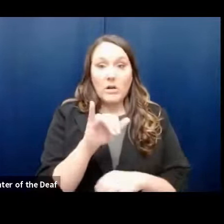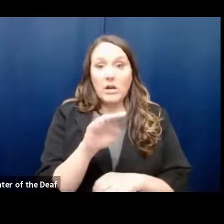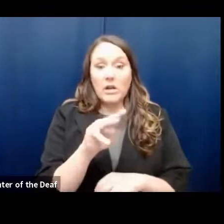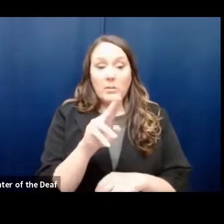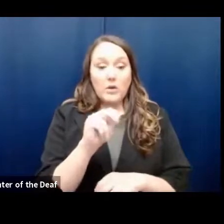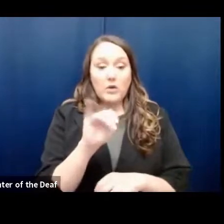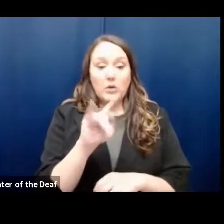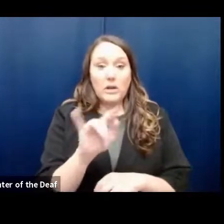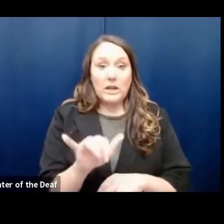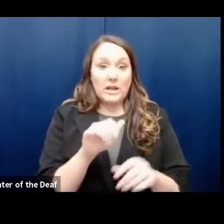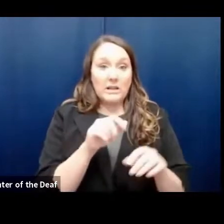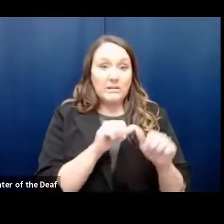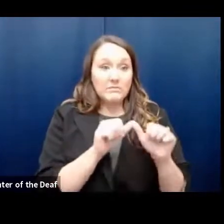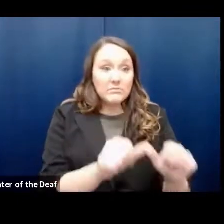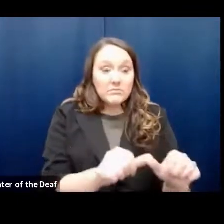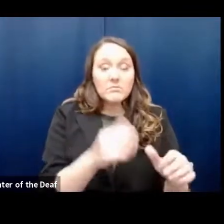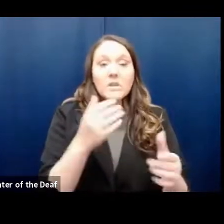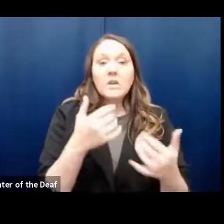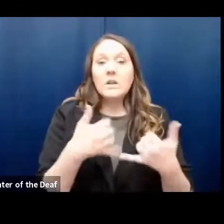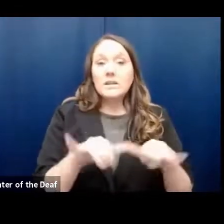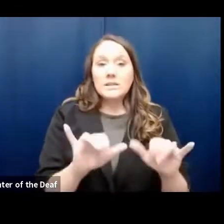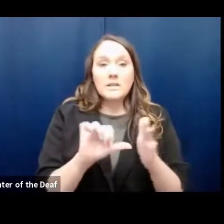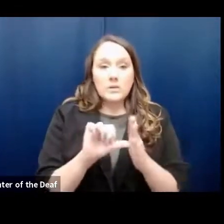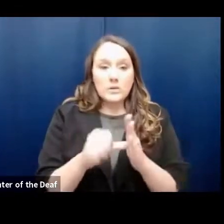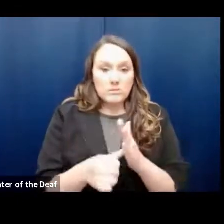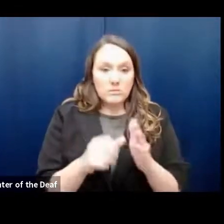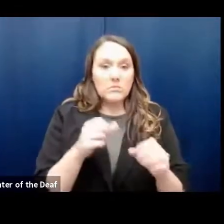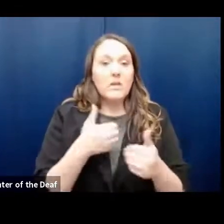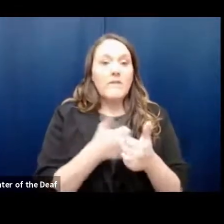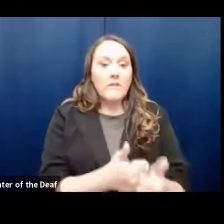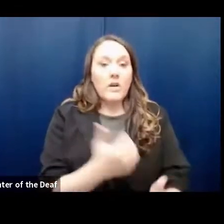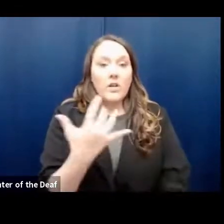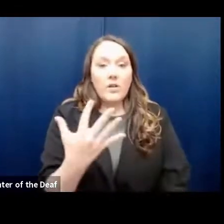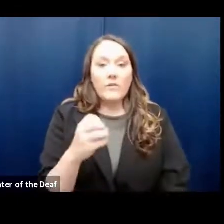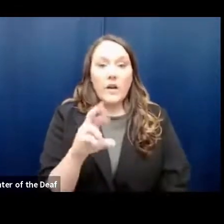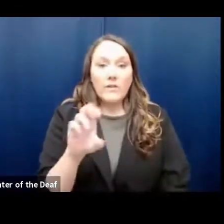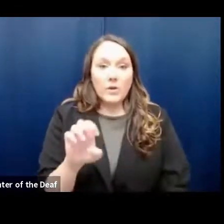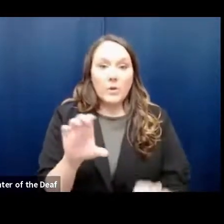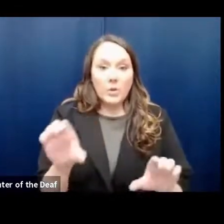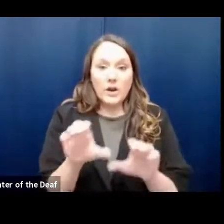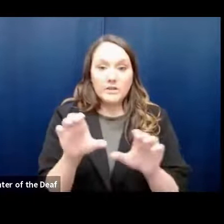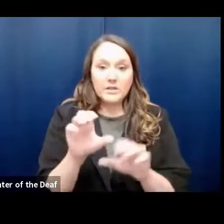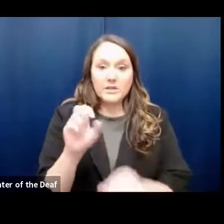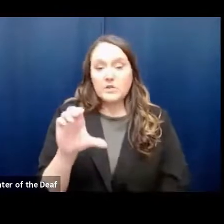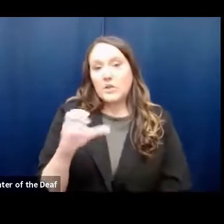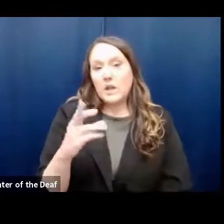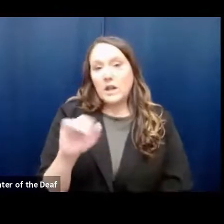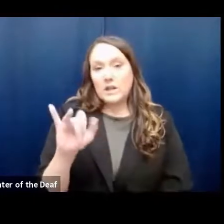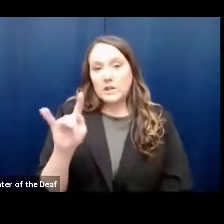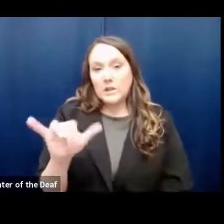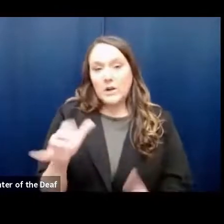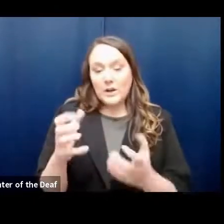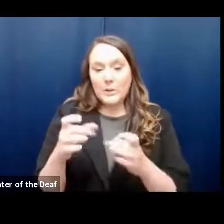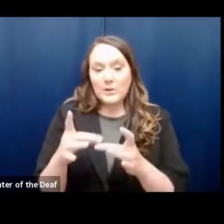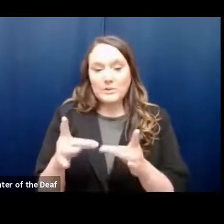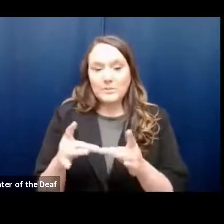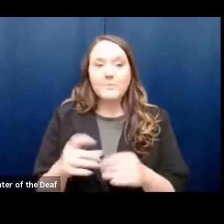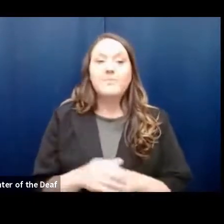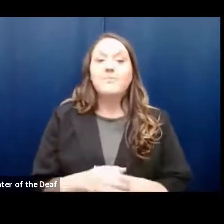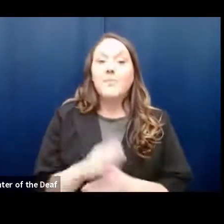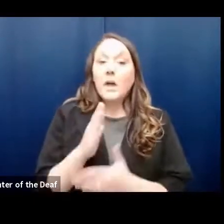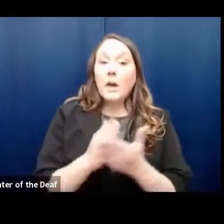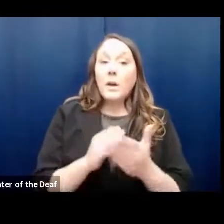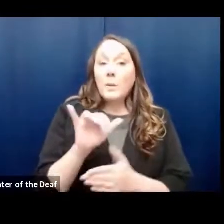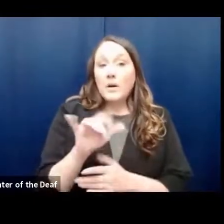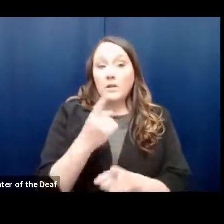are still advising them to follow the 5 core actions after they recover. Charity wants to say more about that. Part of that is